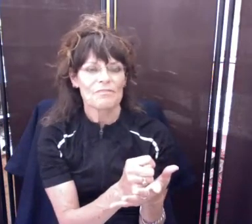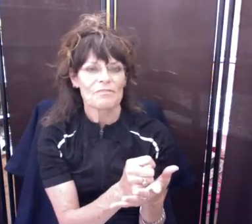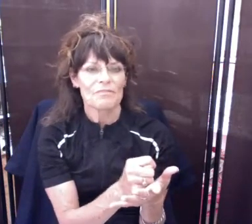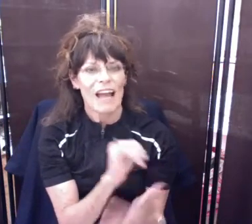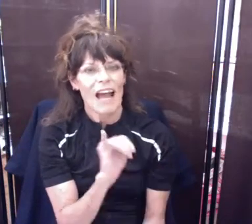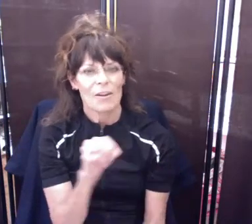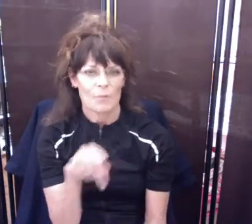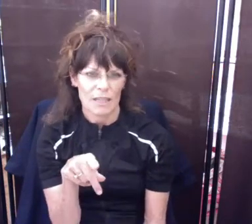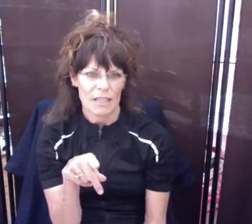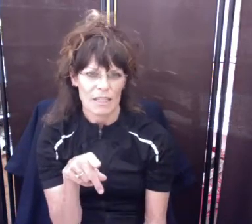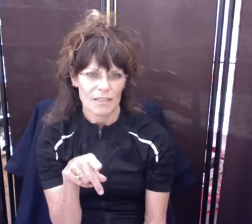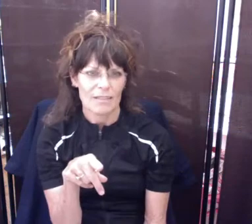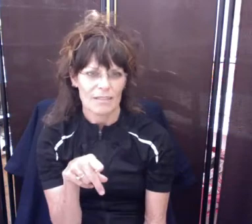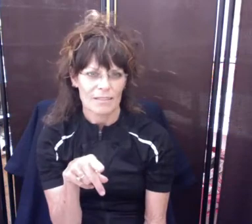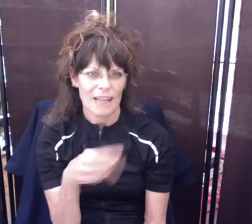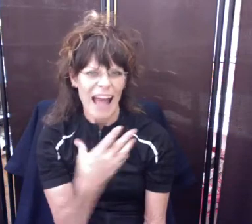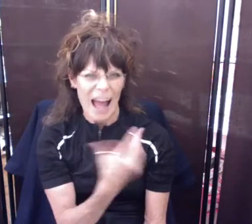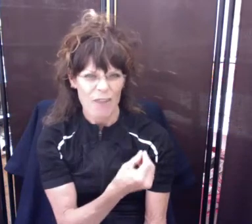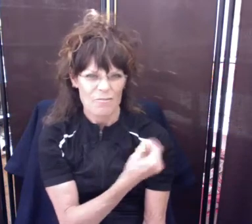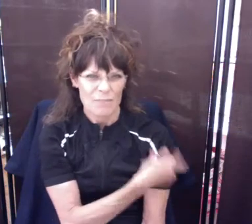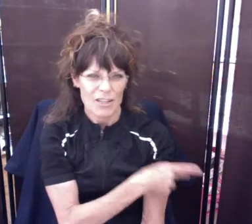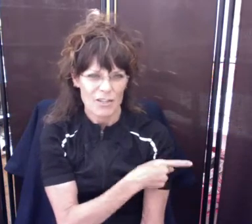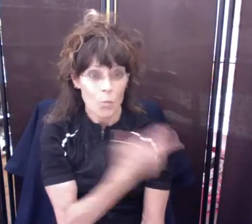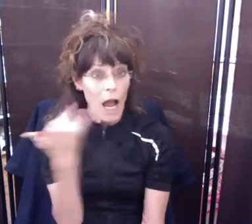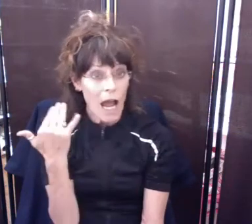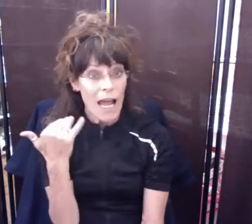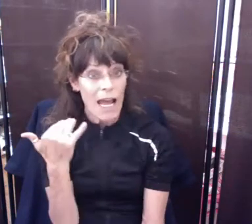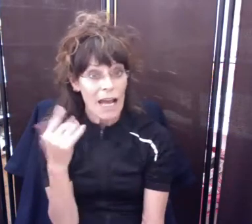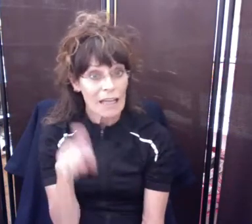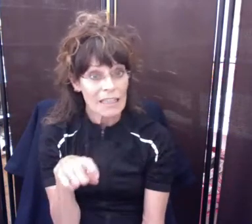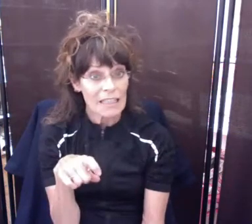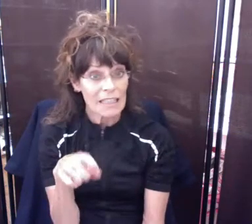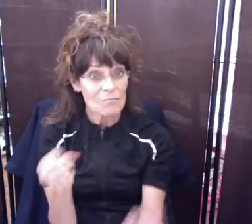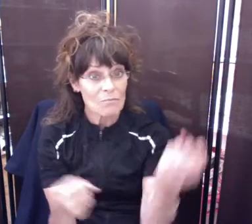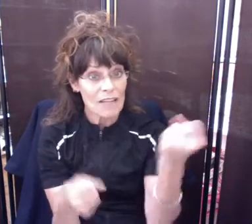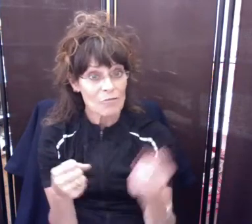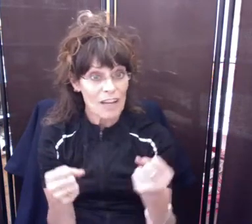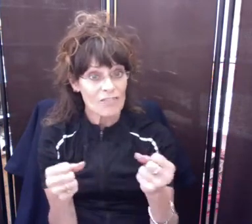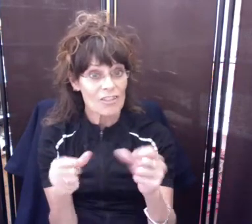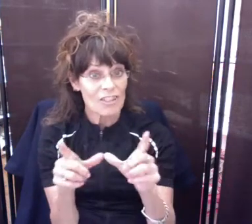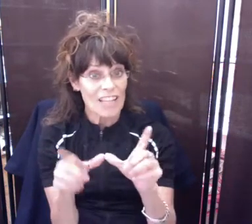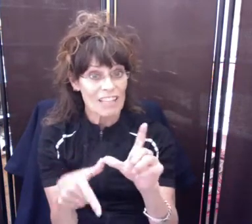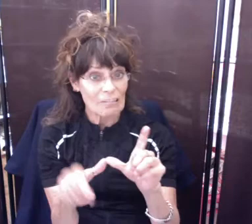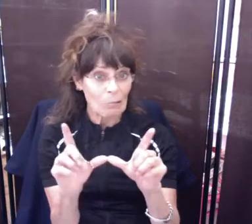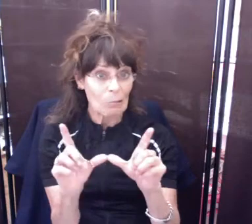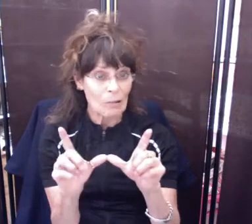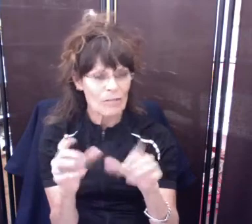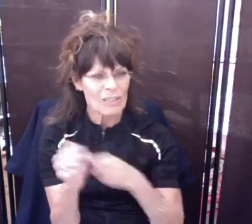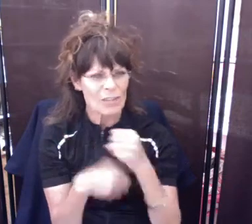first, and that was to get my driver's license back. This is back in like 1985. You want your driver's license back, dude? You